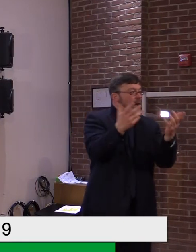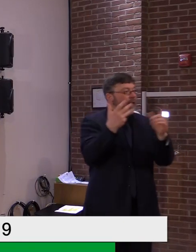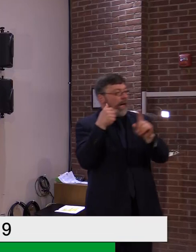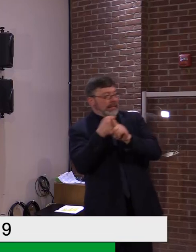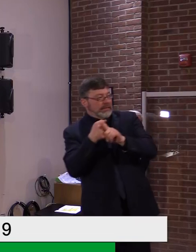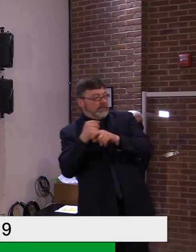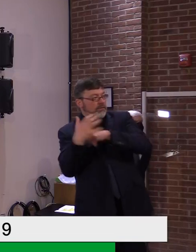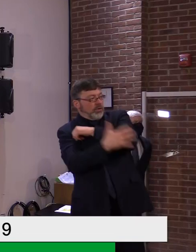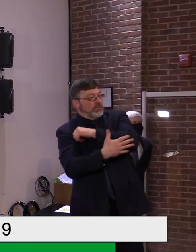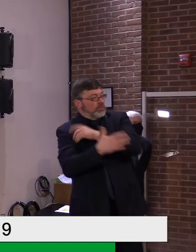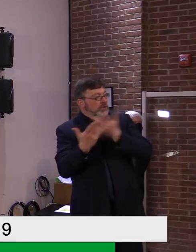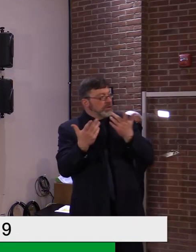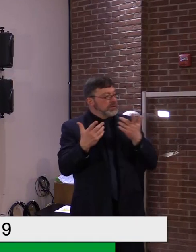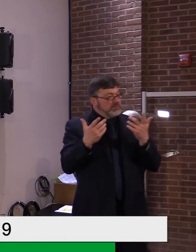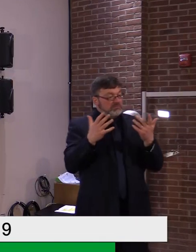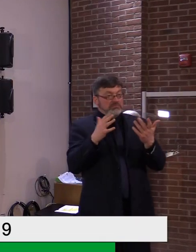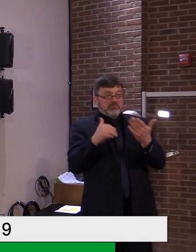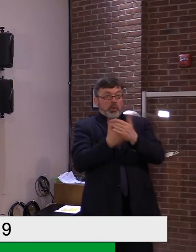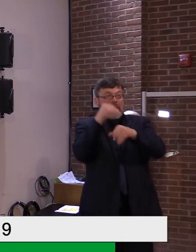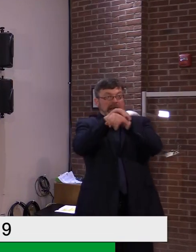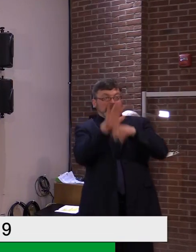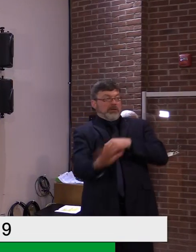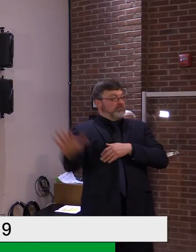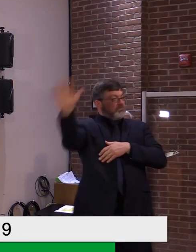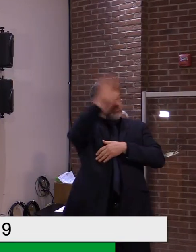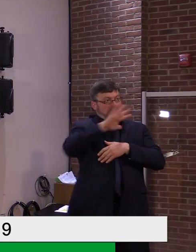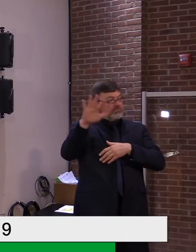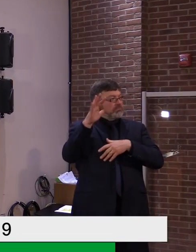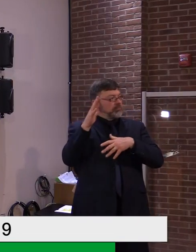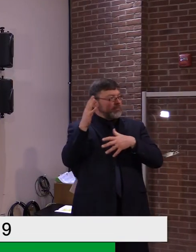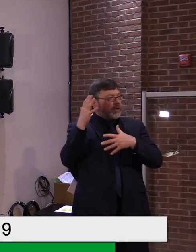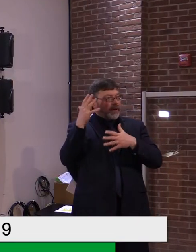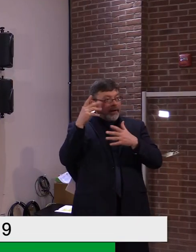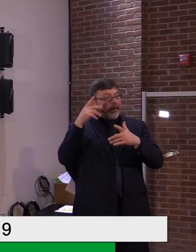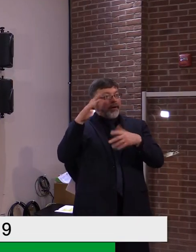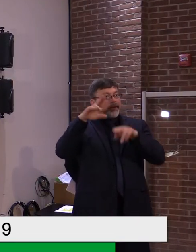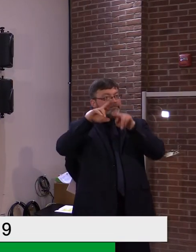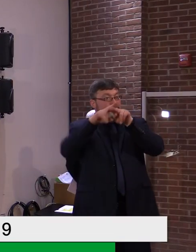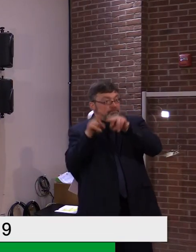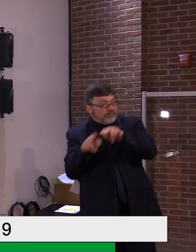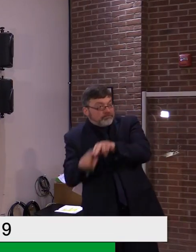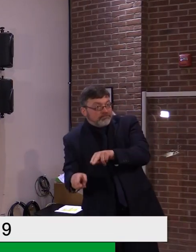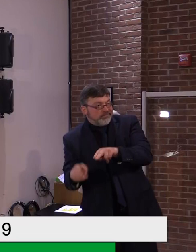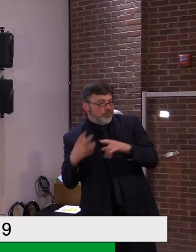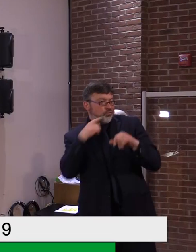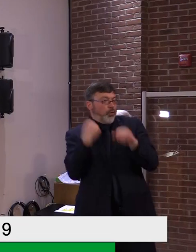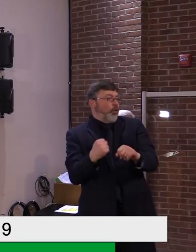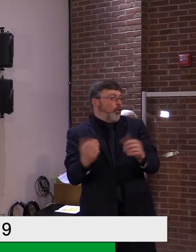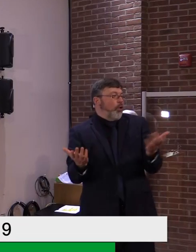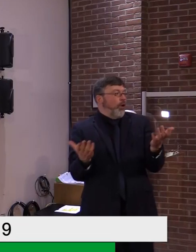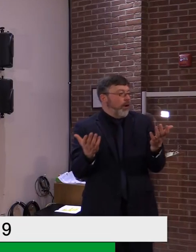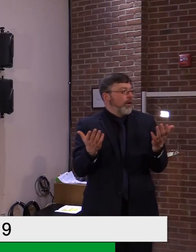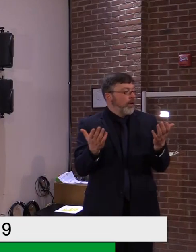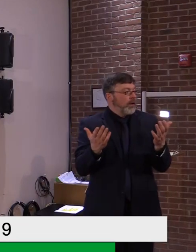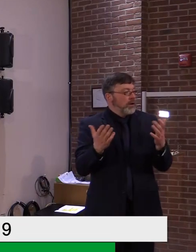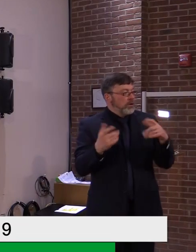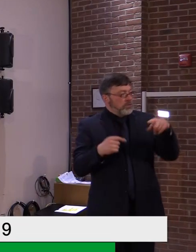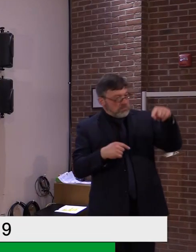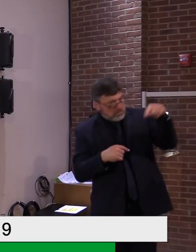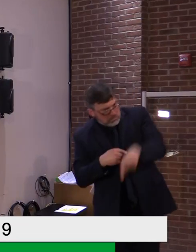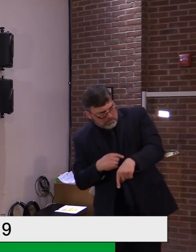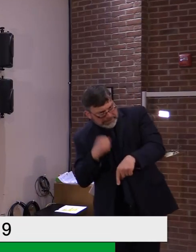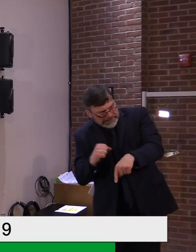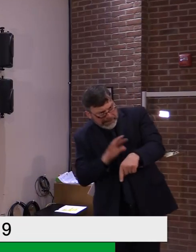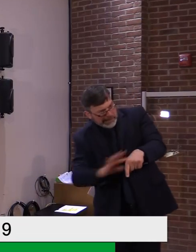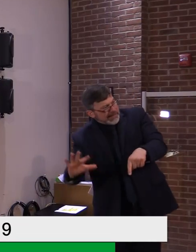the Northeast, and then all of a sudden we saw over the summer the South and the West, and then as the summer progressed into